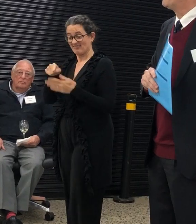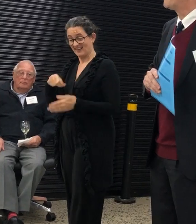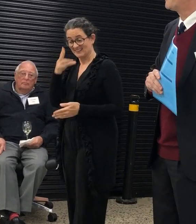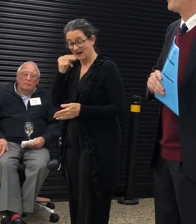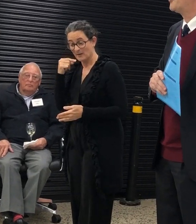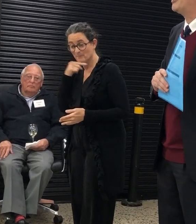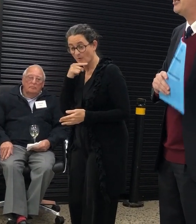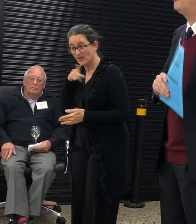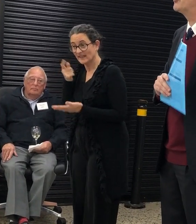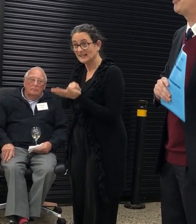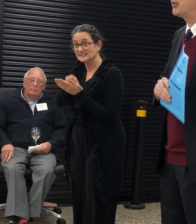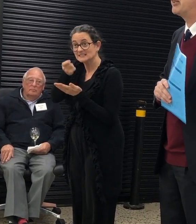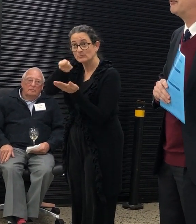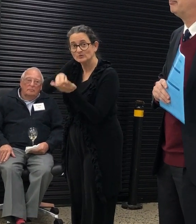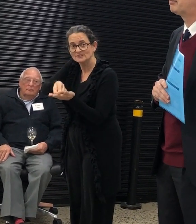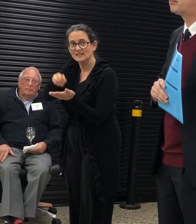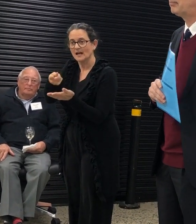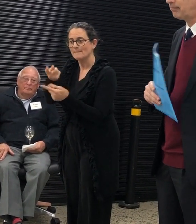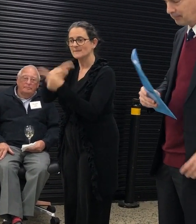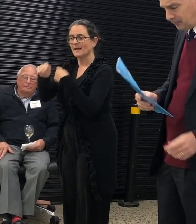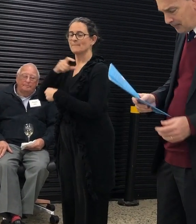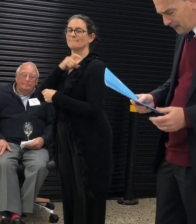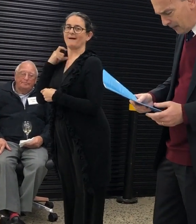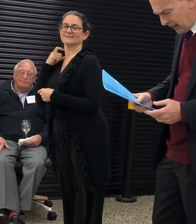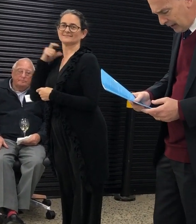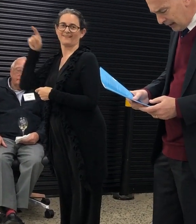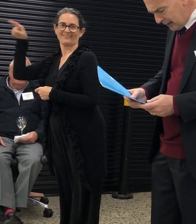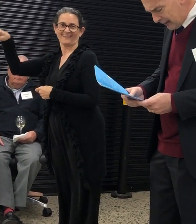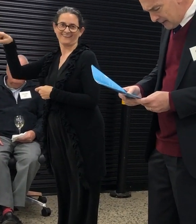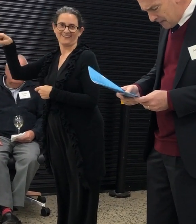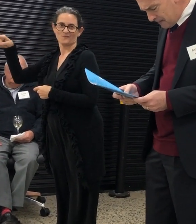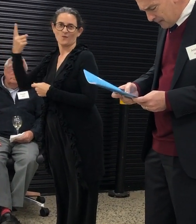boy that he first sponsored.